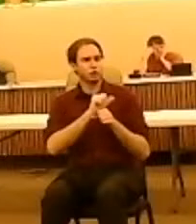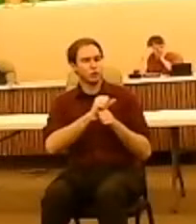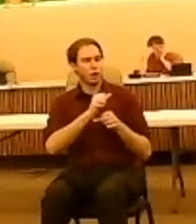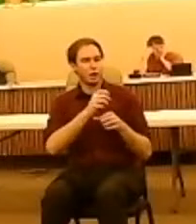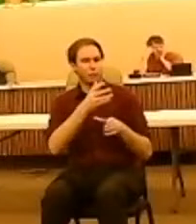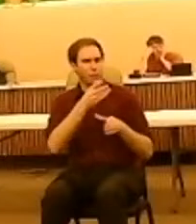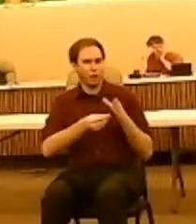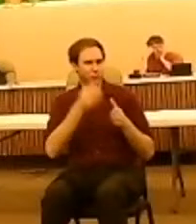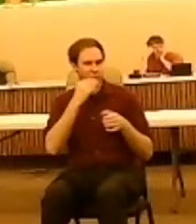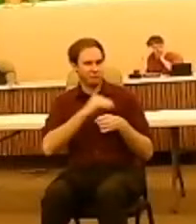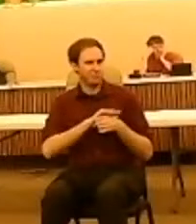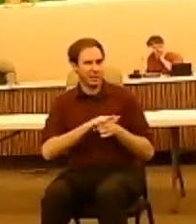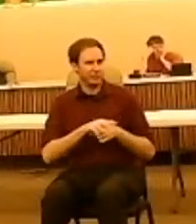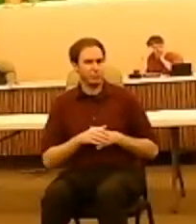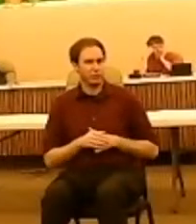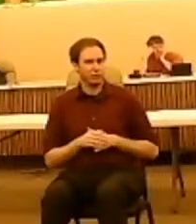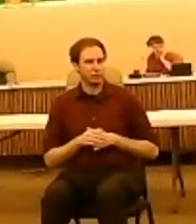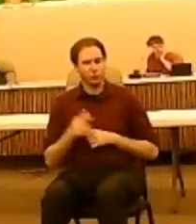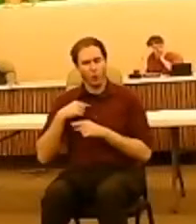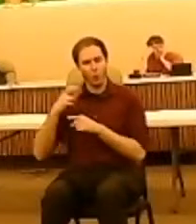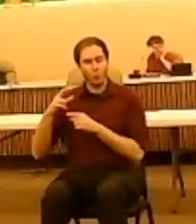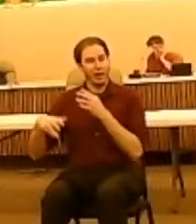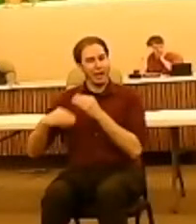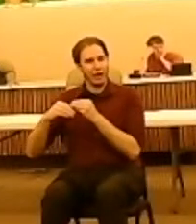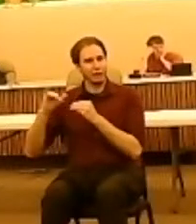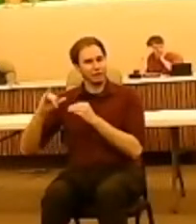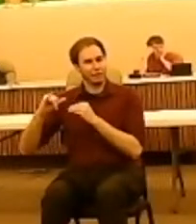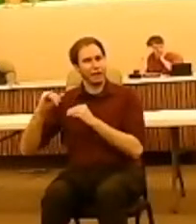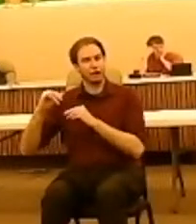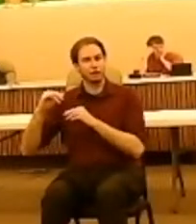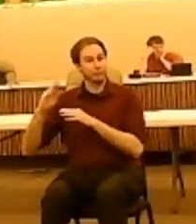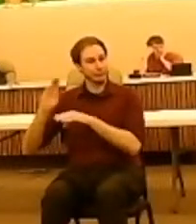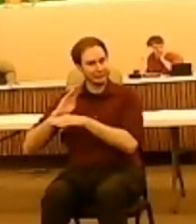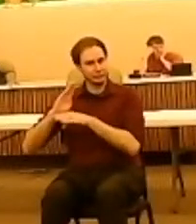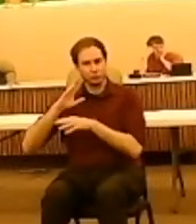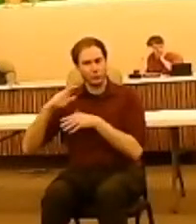pandemic. Right. Provided the truck